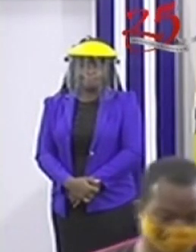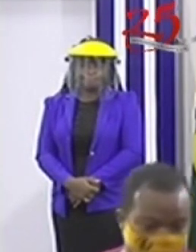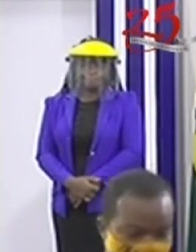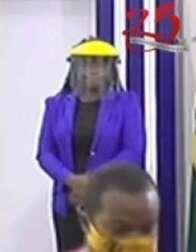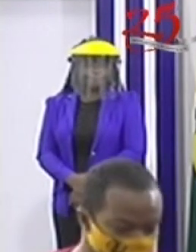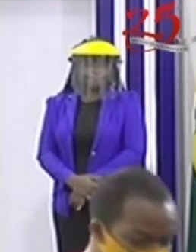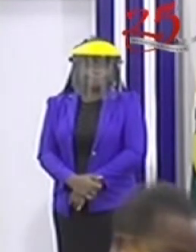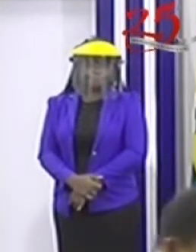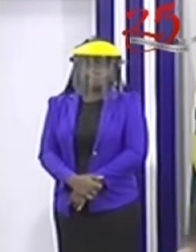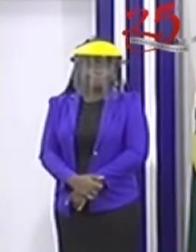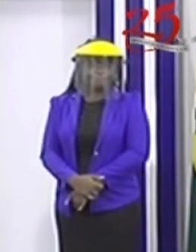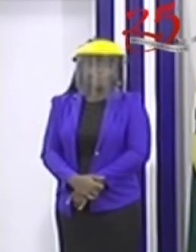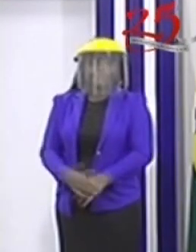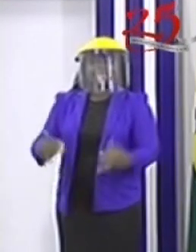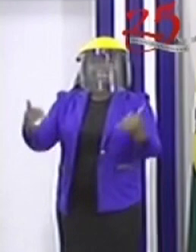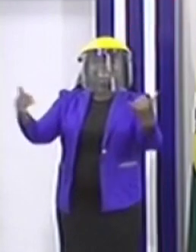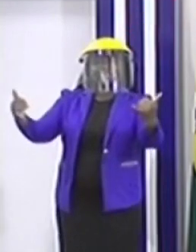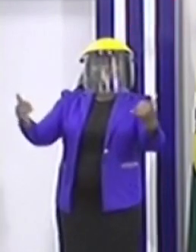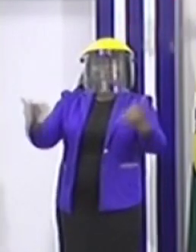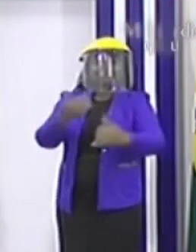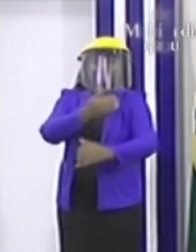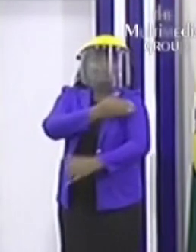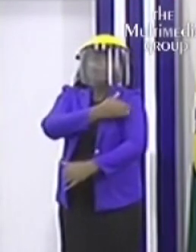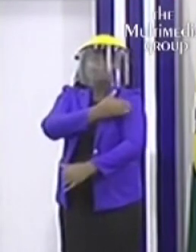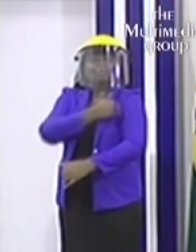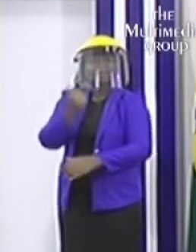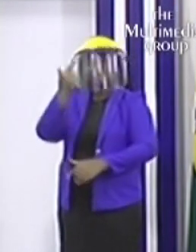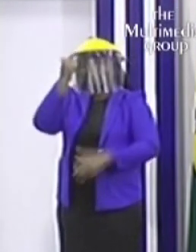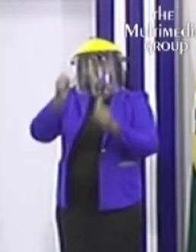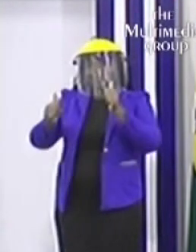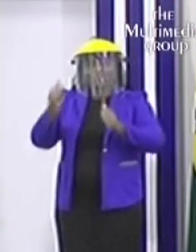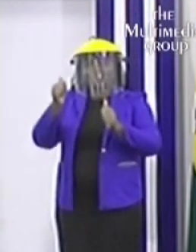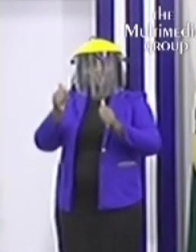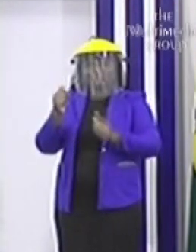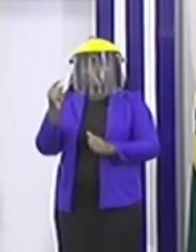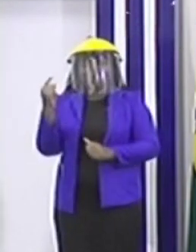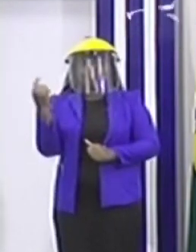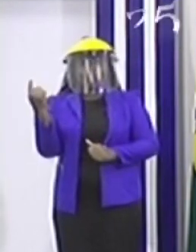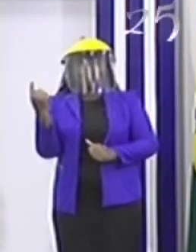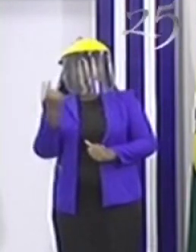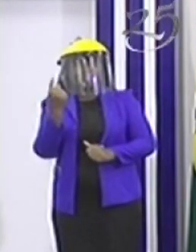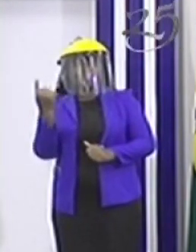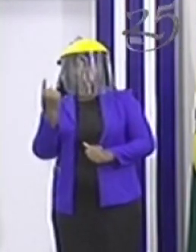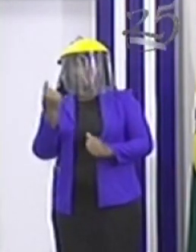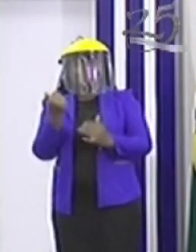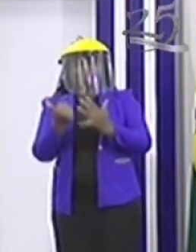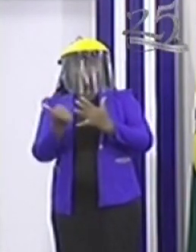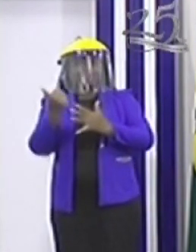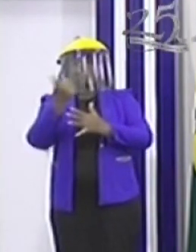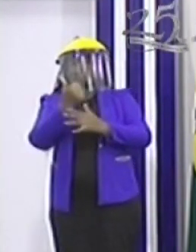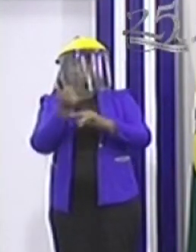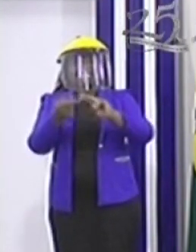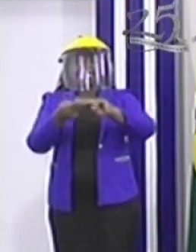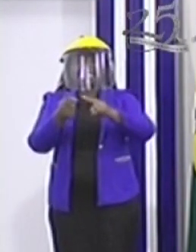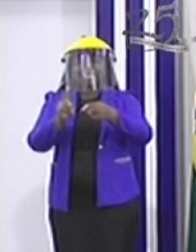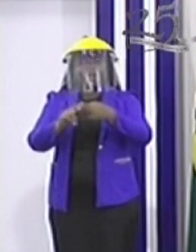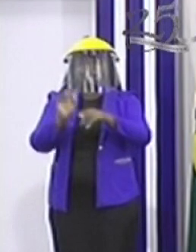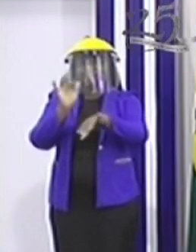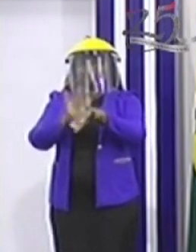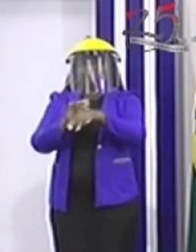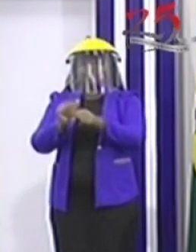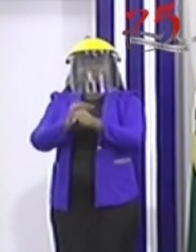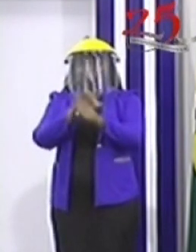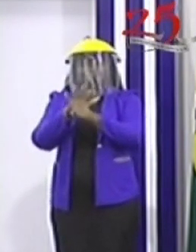So just a brief reminder that because of we only dealt with the update on the case count and